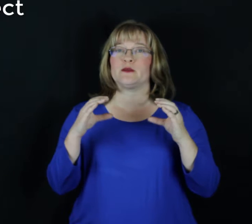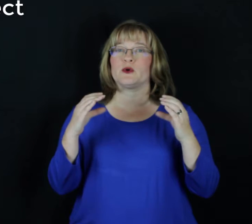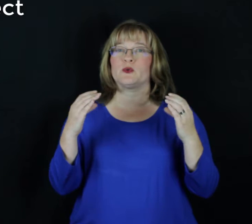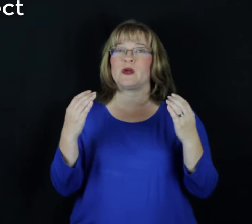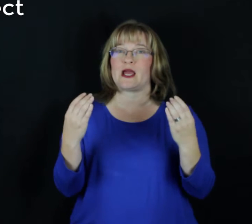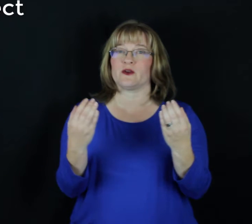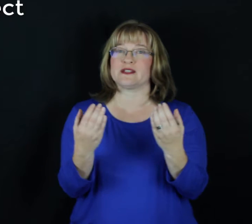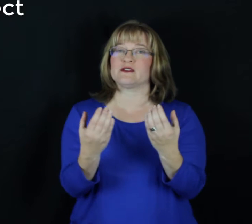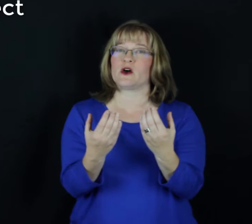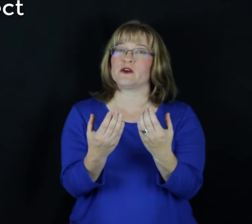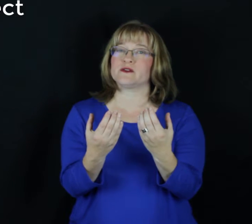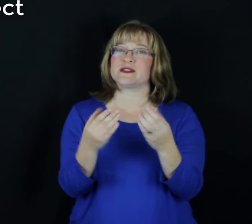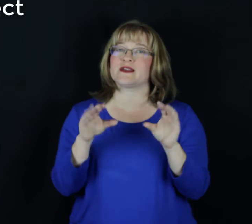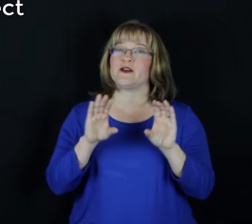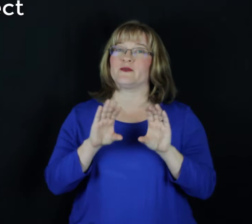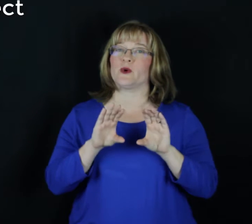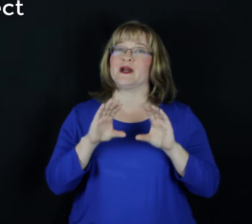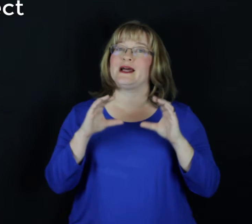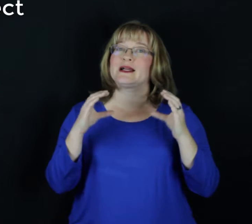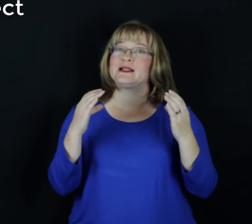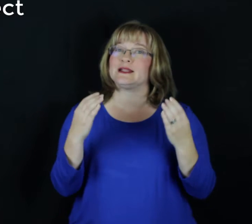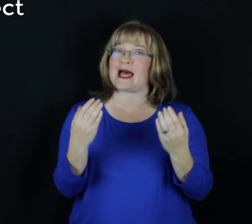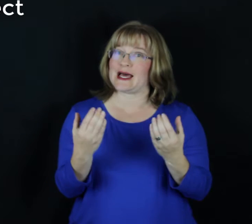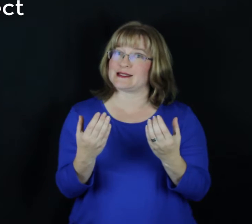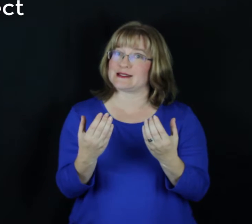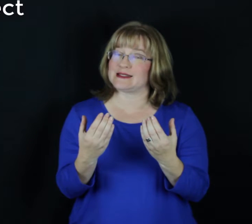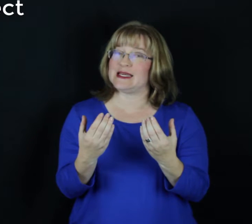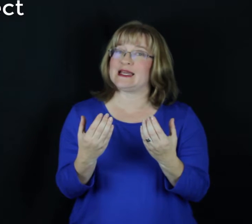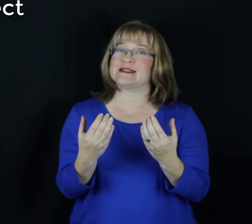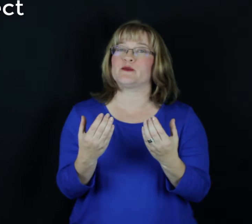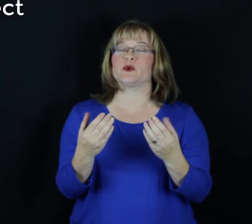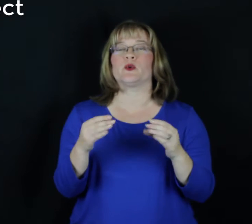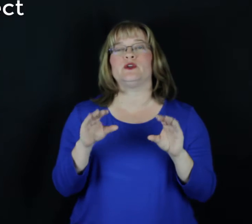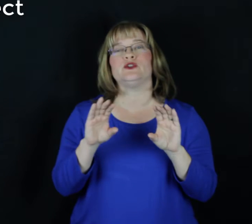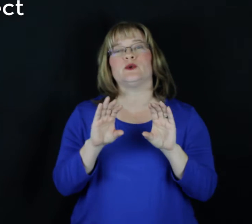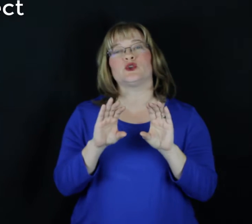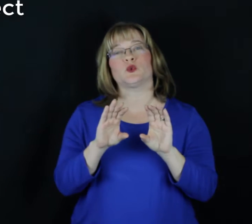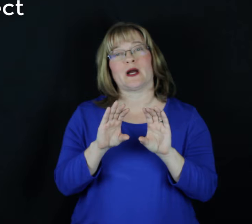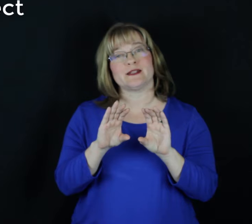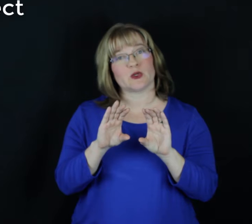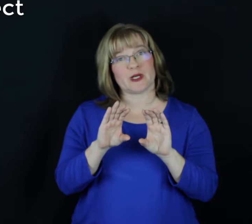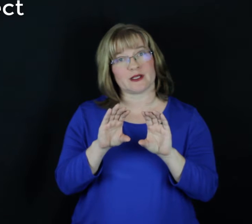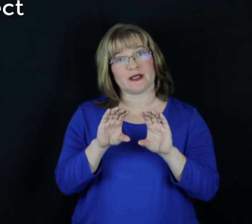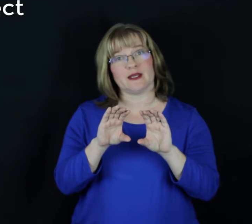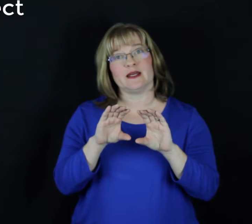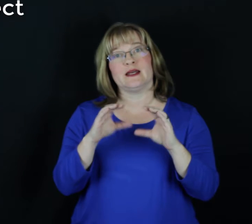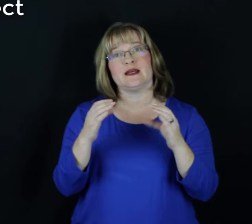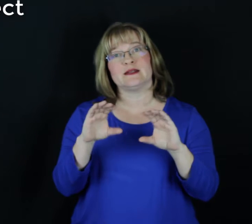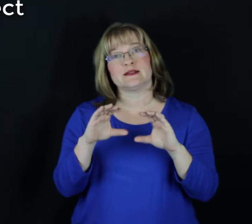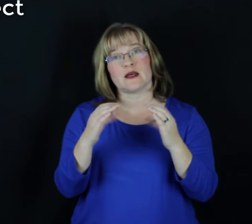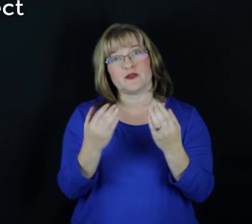them around. This is also the sign for class, except we're going to do it twice quickly.